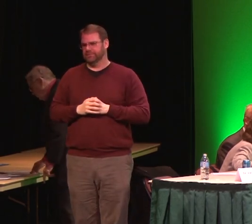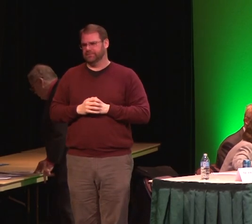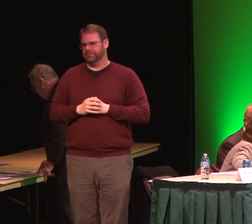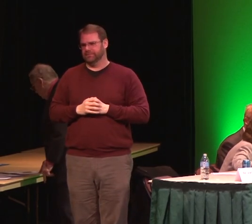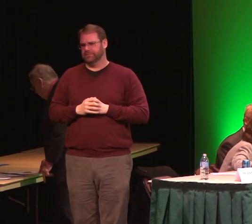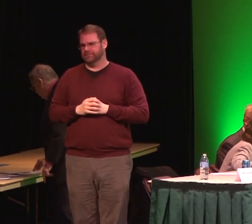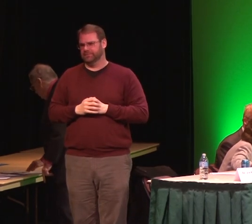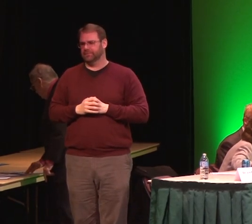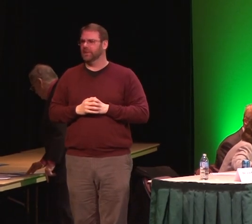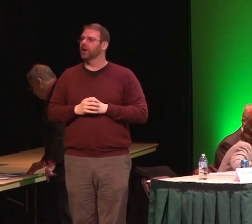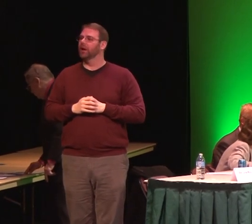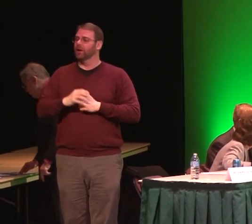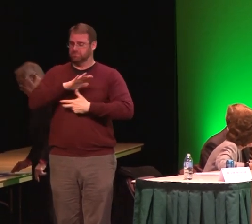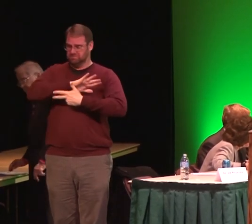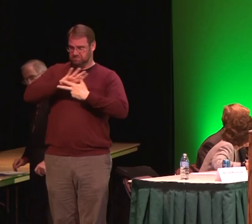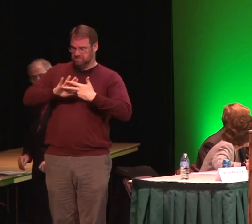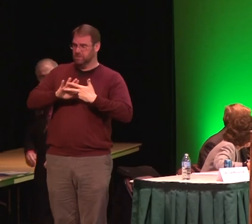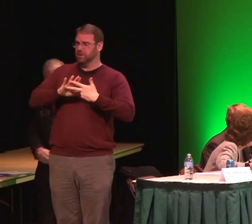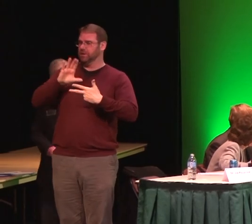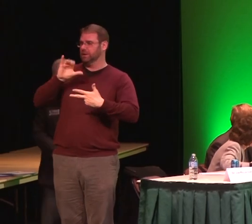From Case High School,